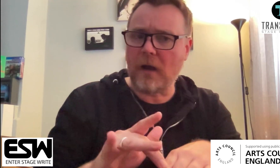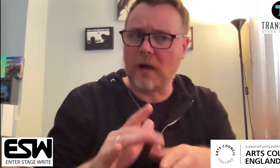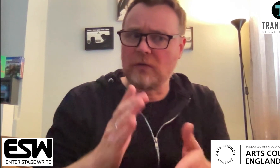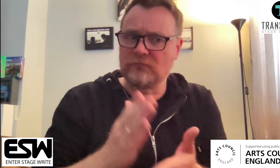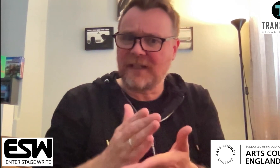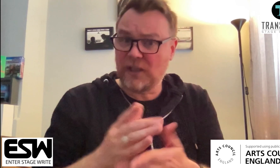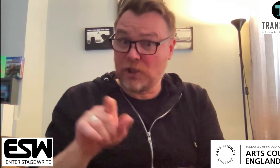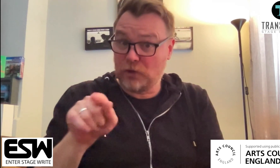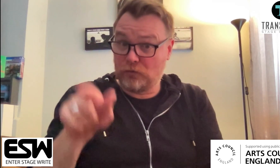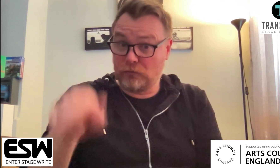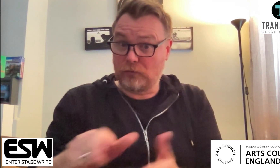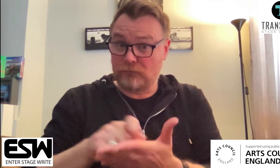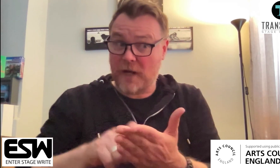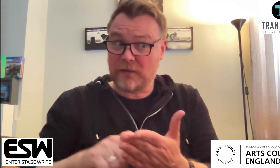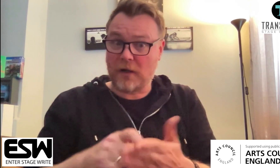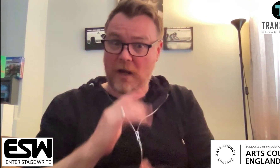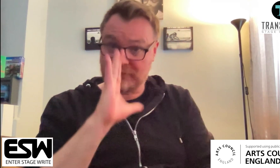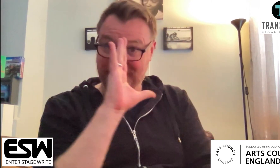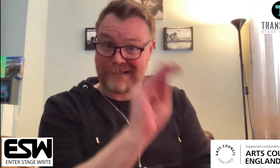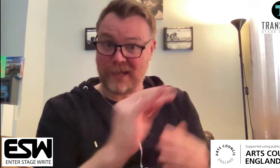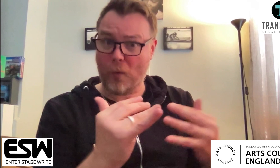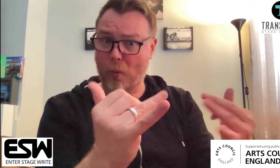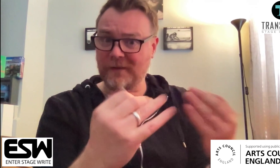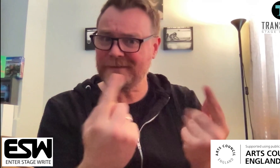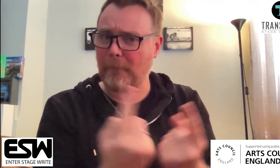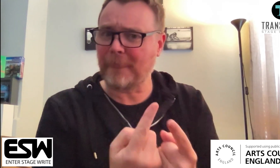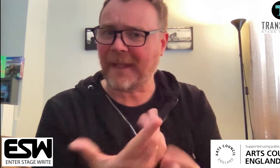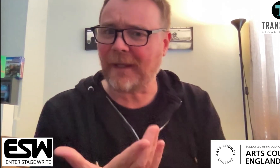or something more serious. You as the writer are telling the audience something.